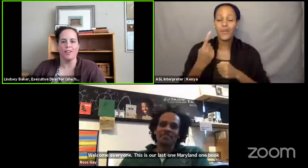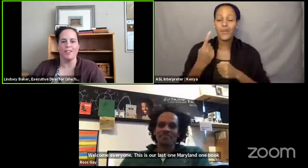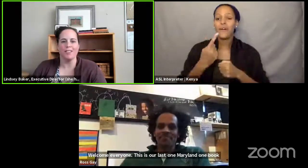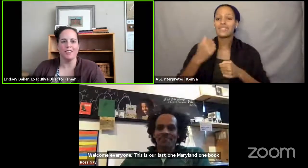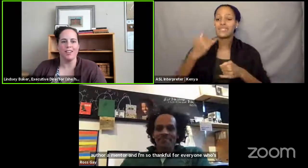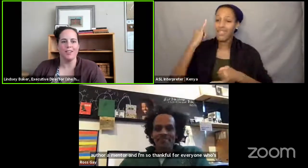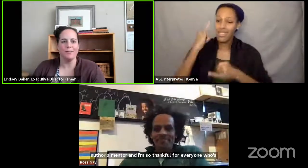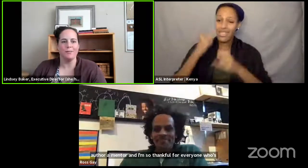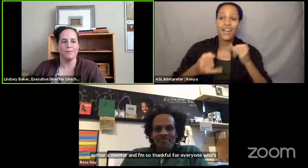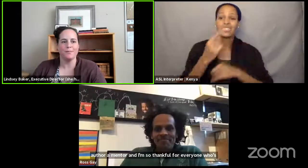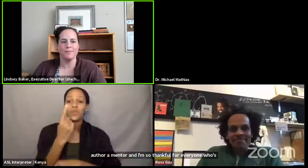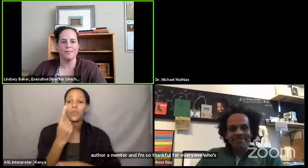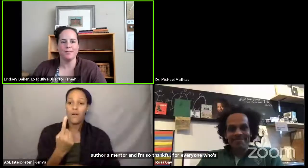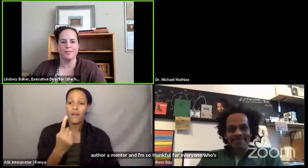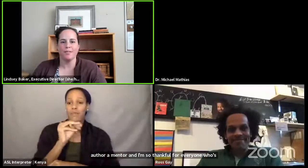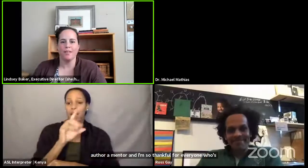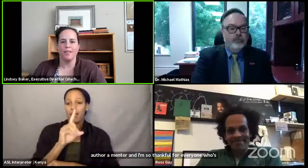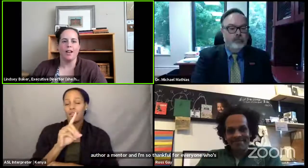everyone who's joining us today.